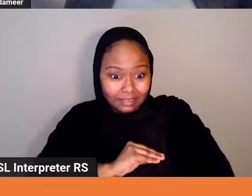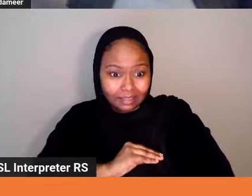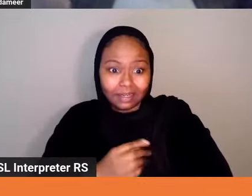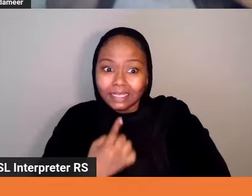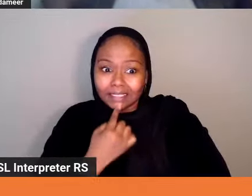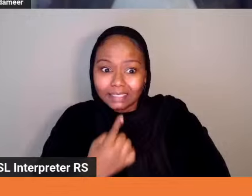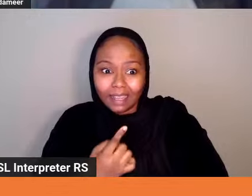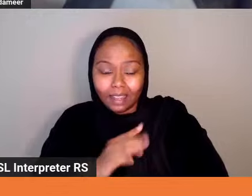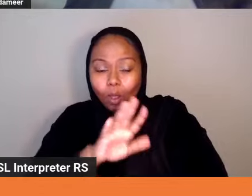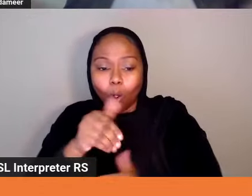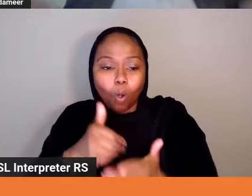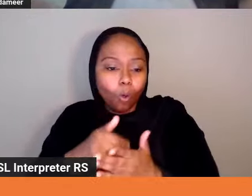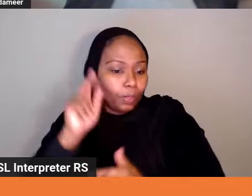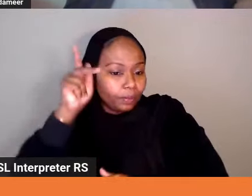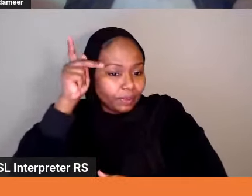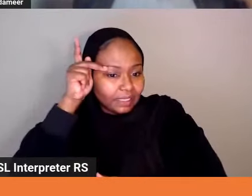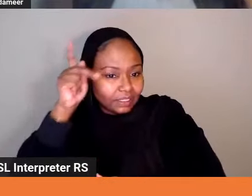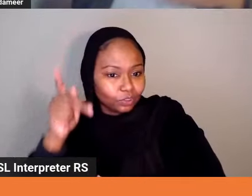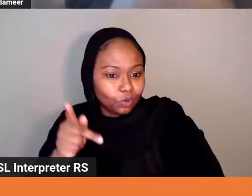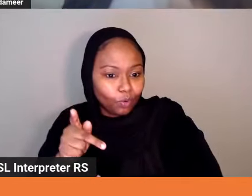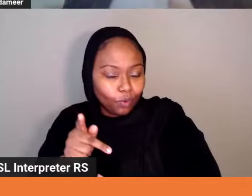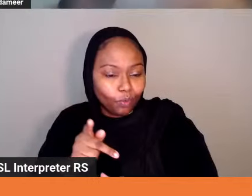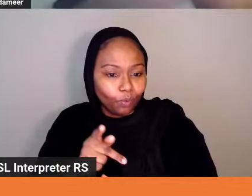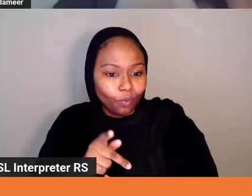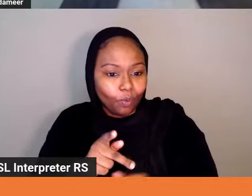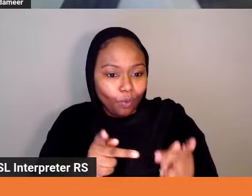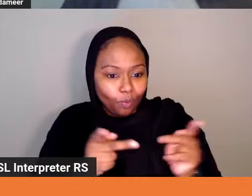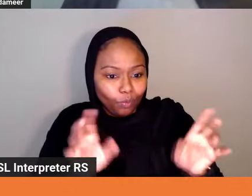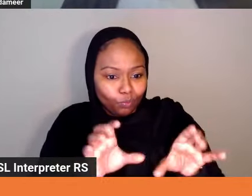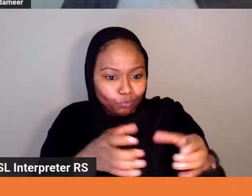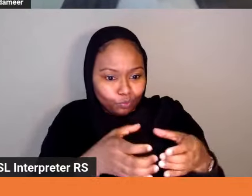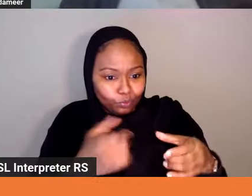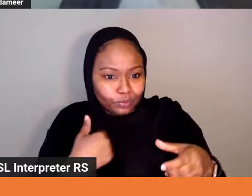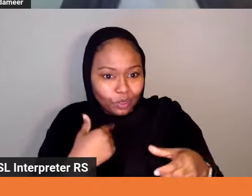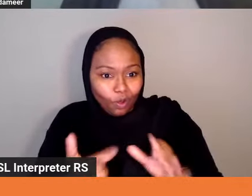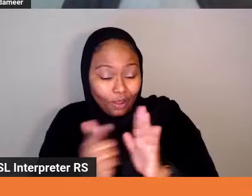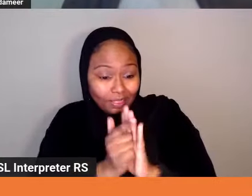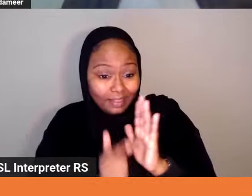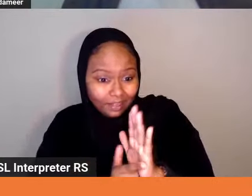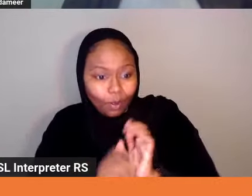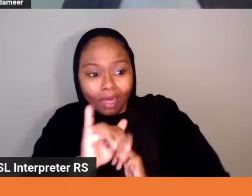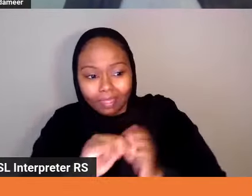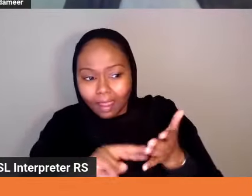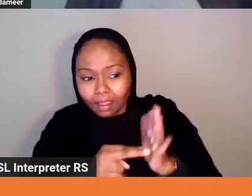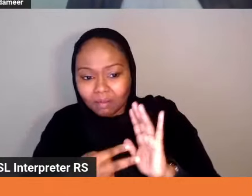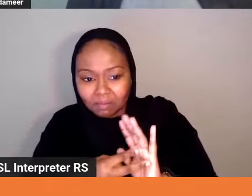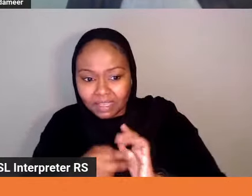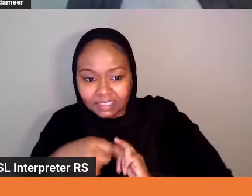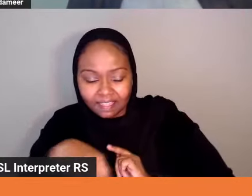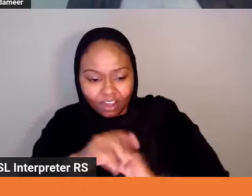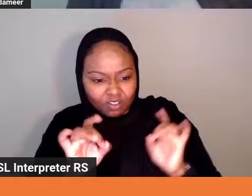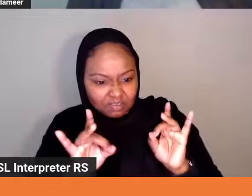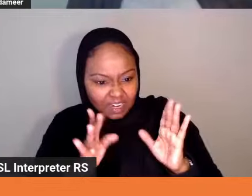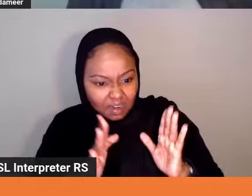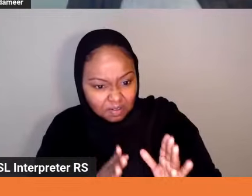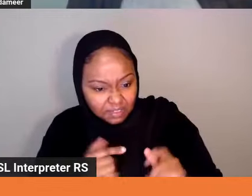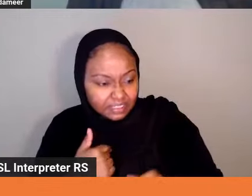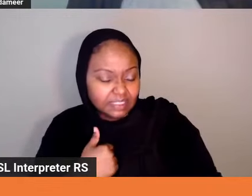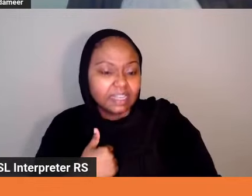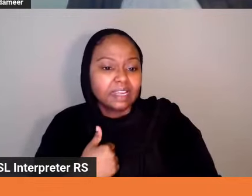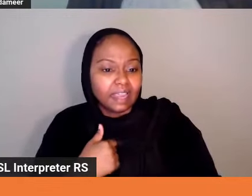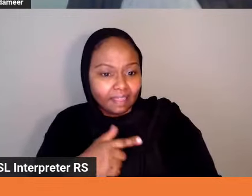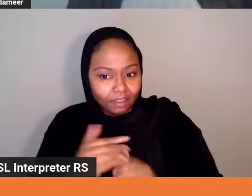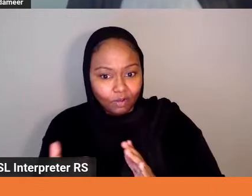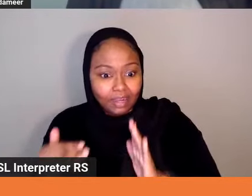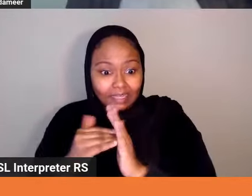political parties are illegal, which means they are terrorists and attacking and undermining the existence of the state